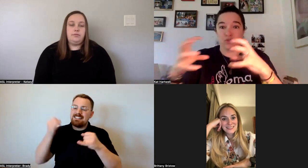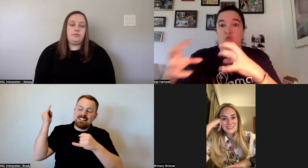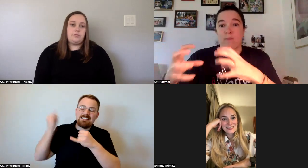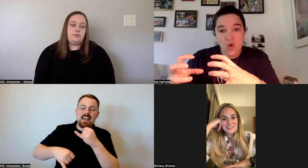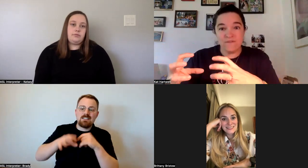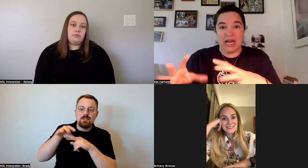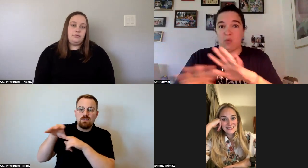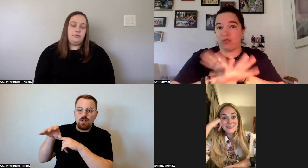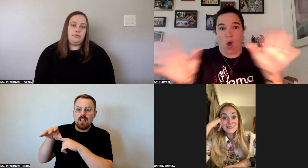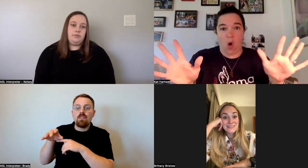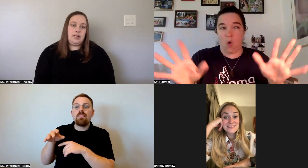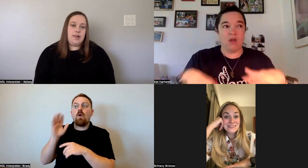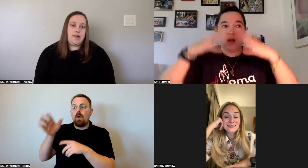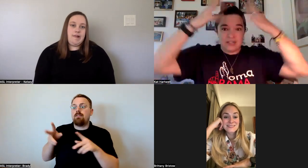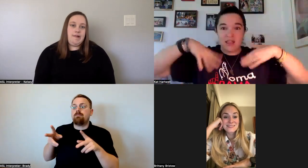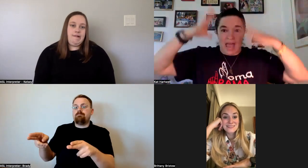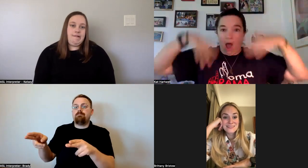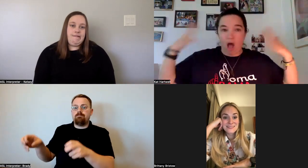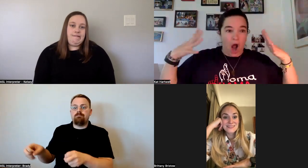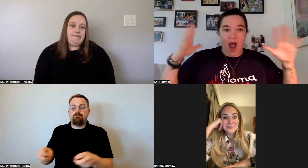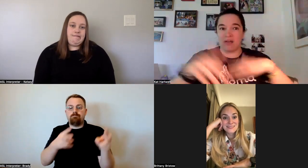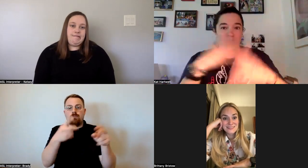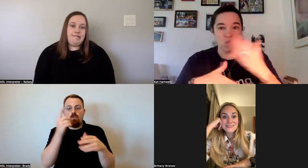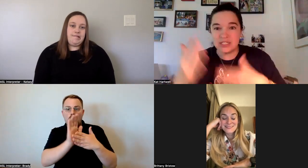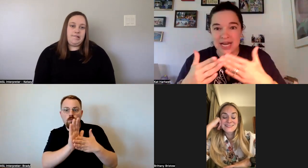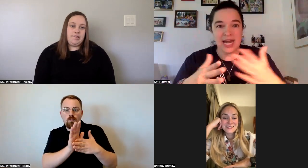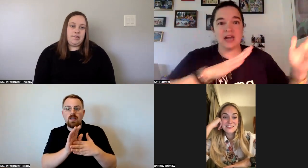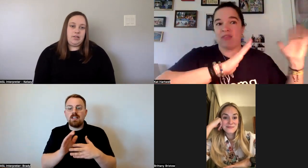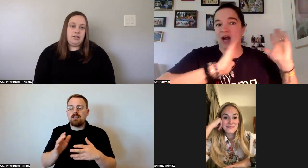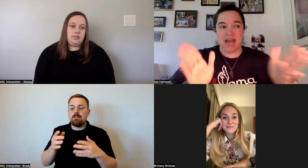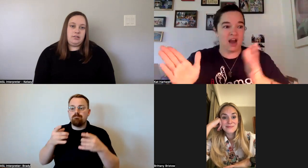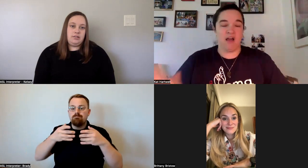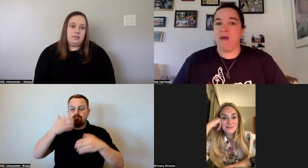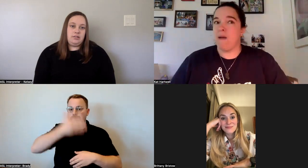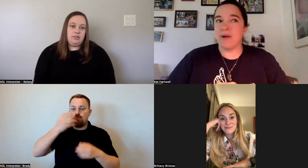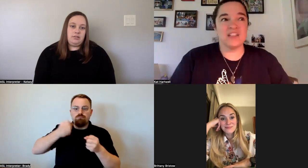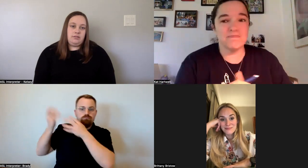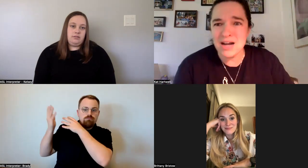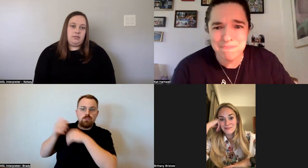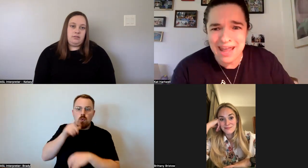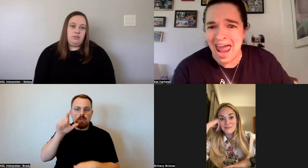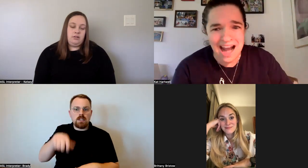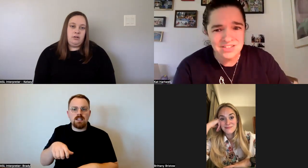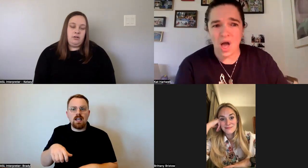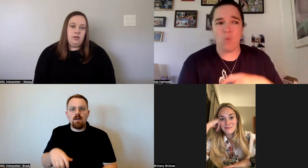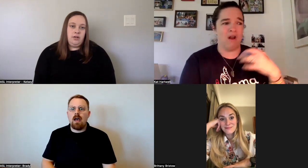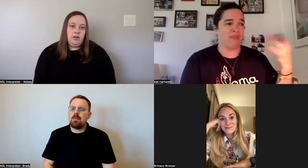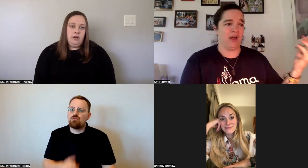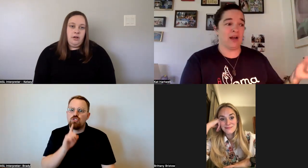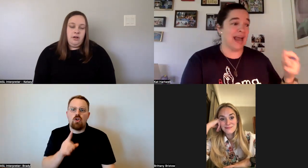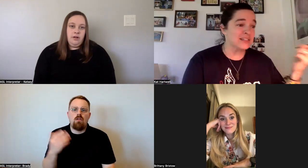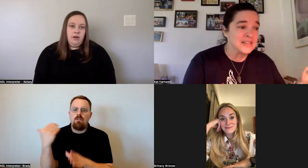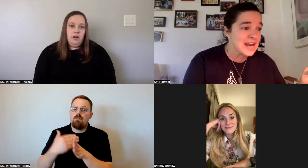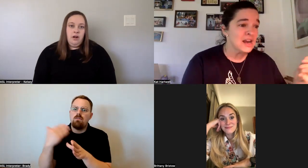be into the movie with no take that all off and then do the scene and then take a much better actor